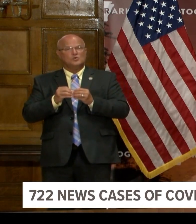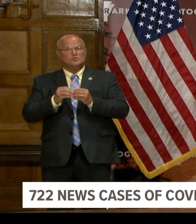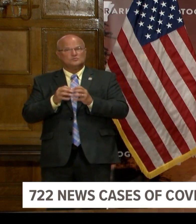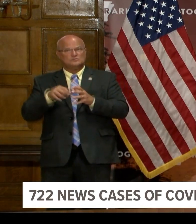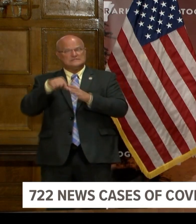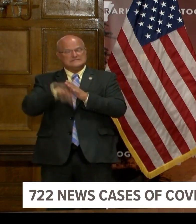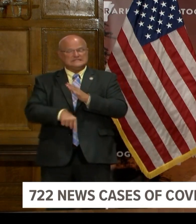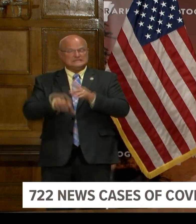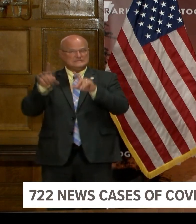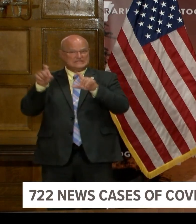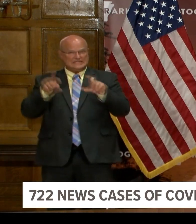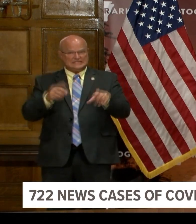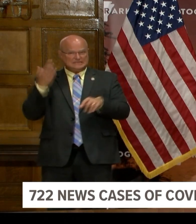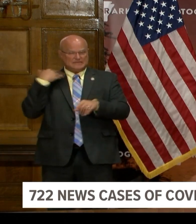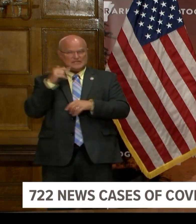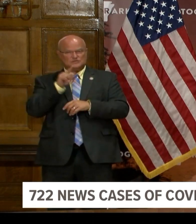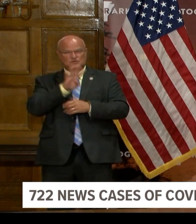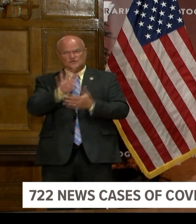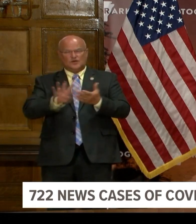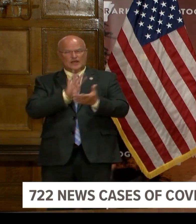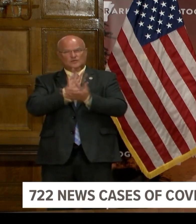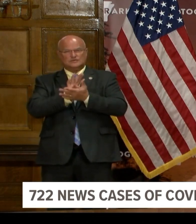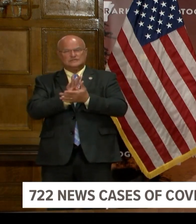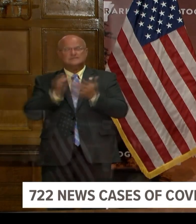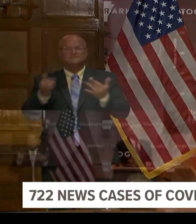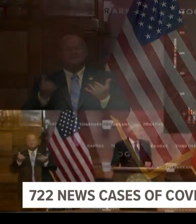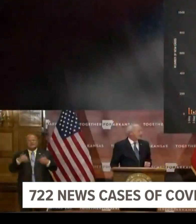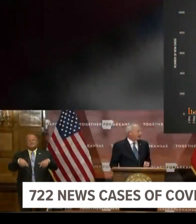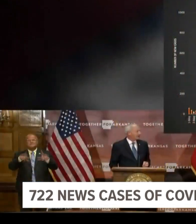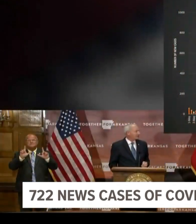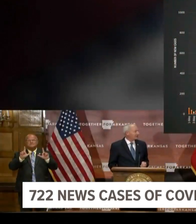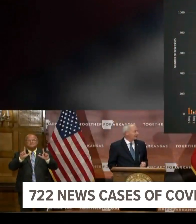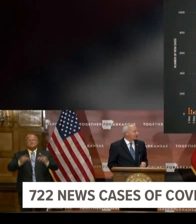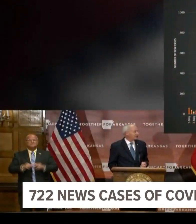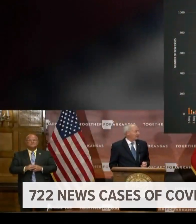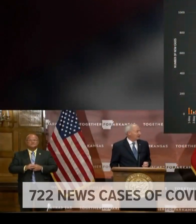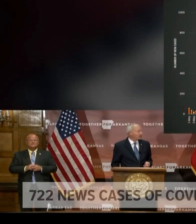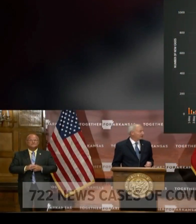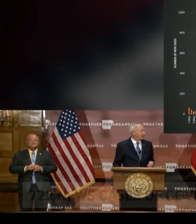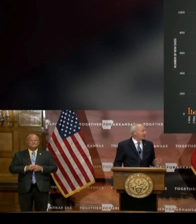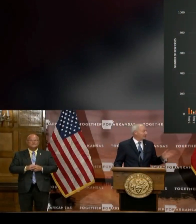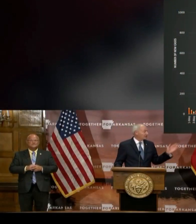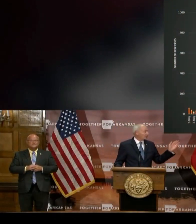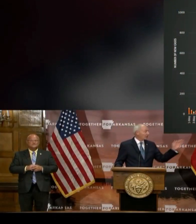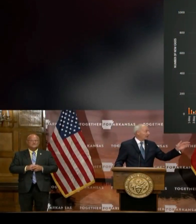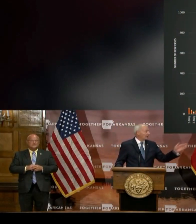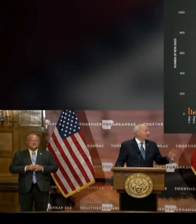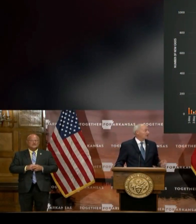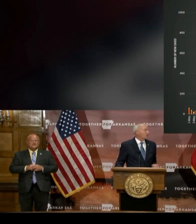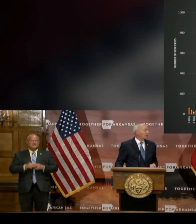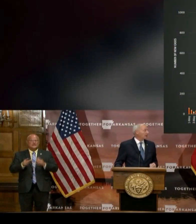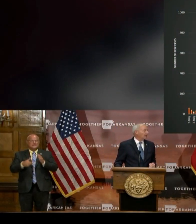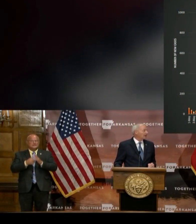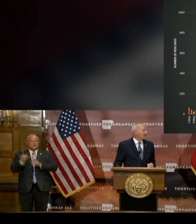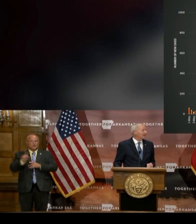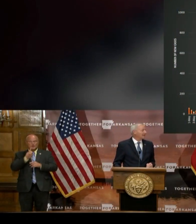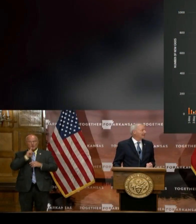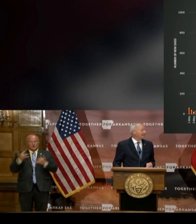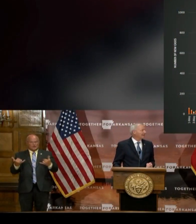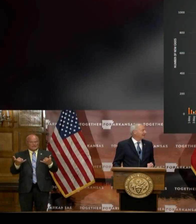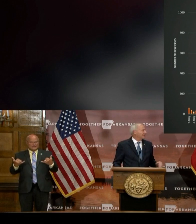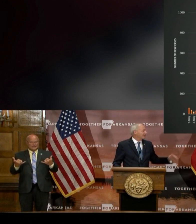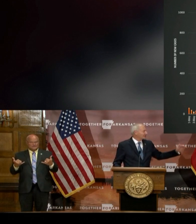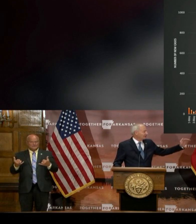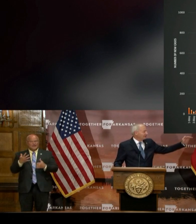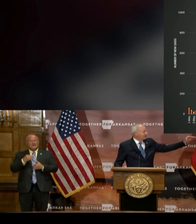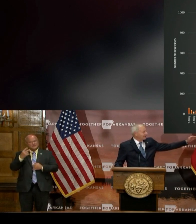last 24 hours. Let's look at it in terms of our graphs to give us a picture historically as to where we are. And